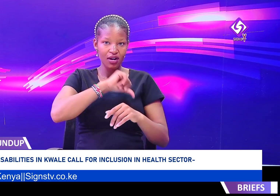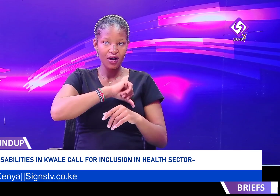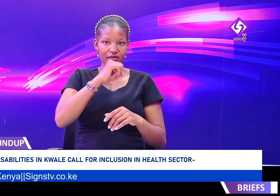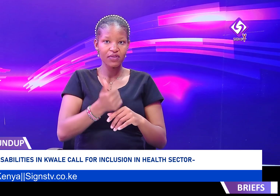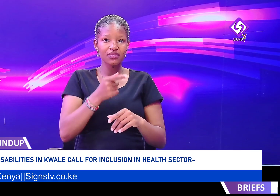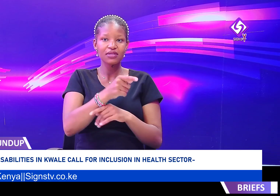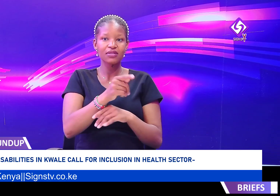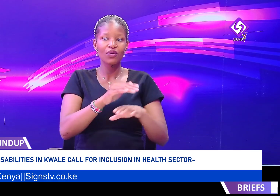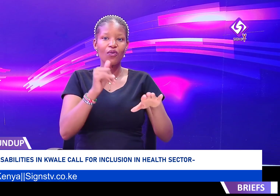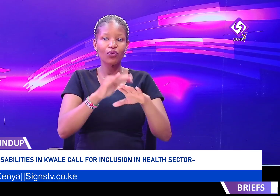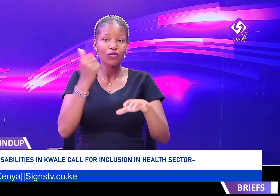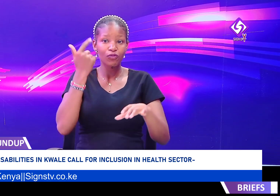the community level.